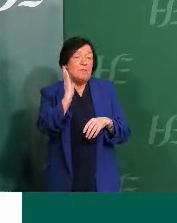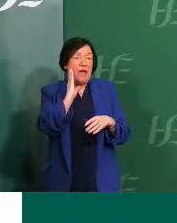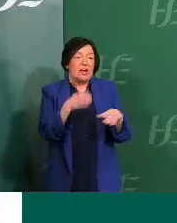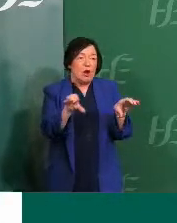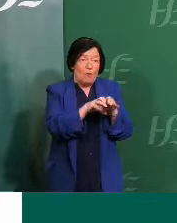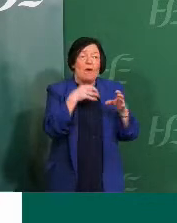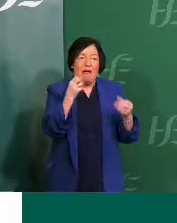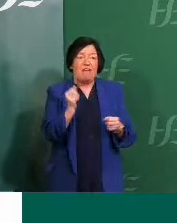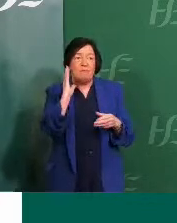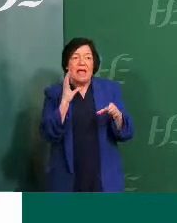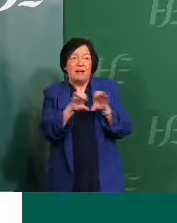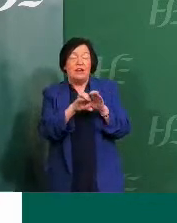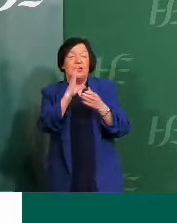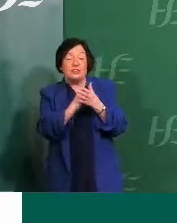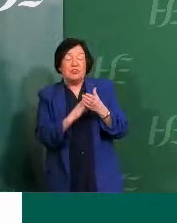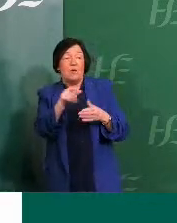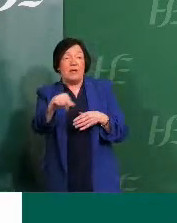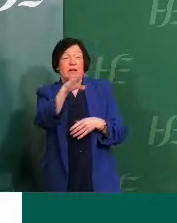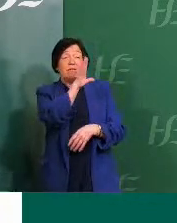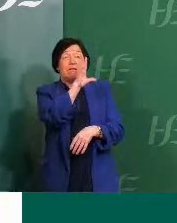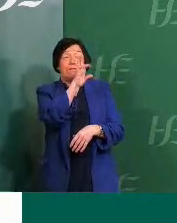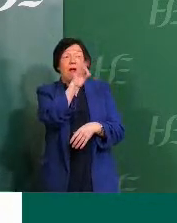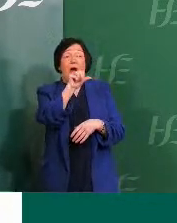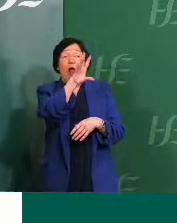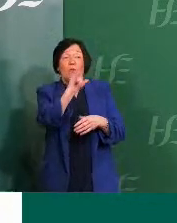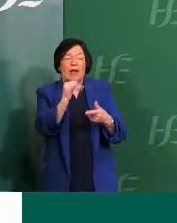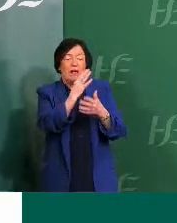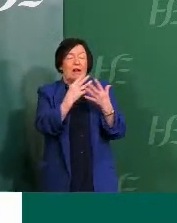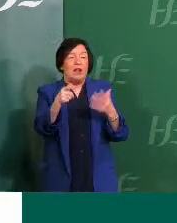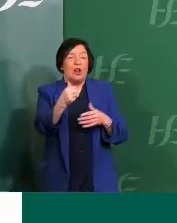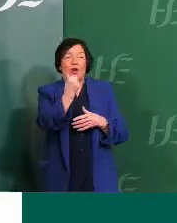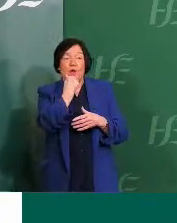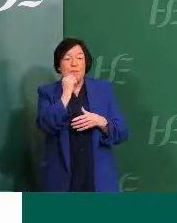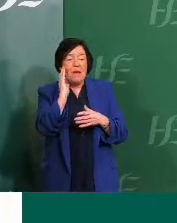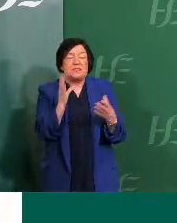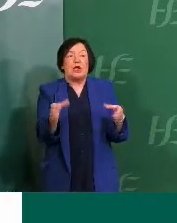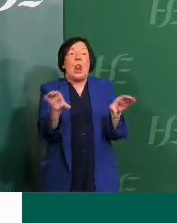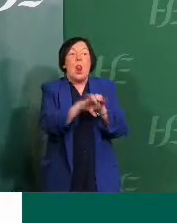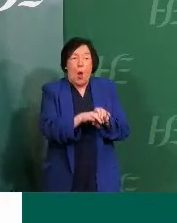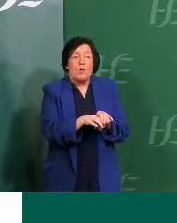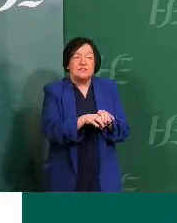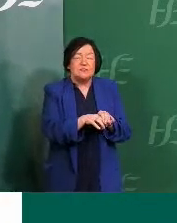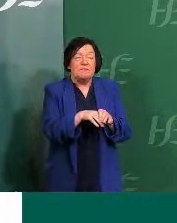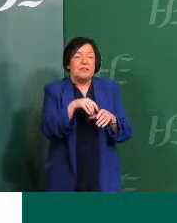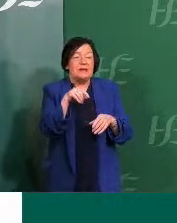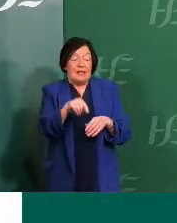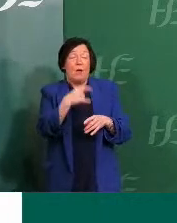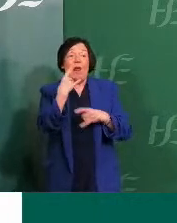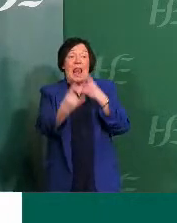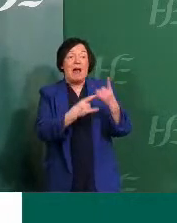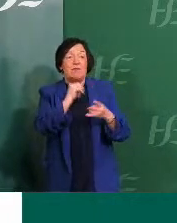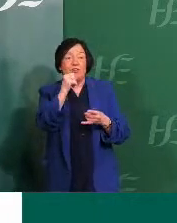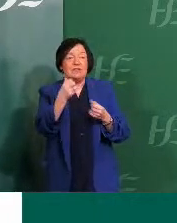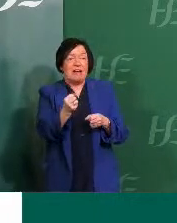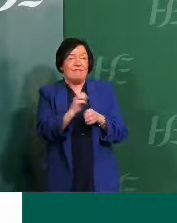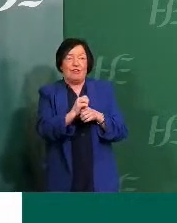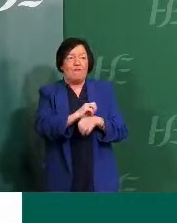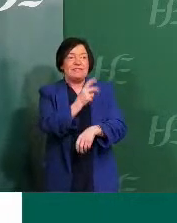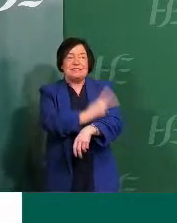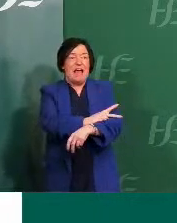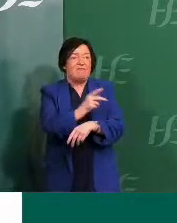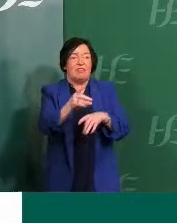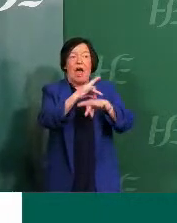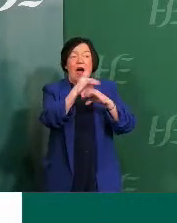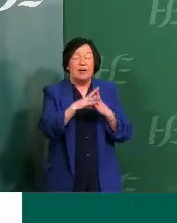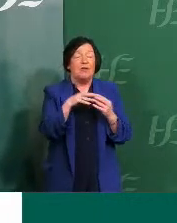have bed closures. We have some sites, for example, in Galway, where there are a significant number of beds closed. That is what will happen if we don't have enough staff within a